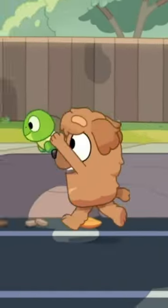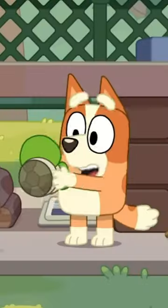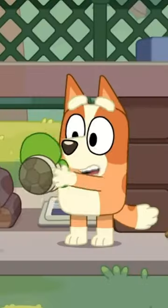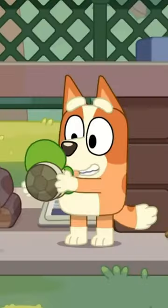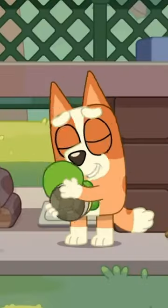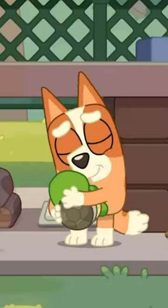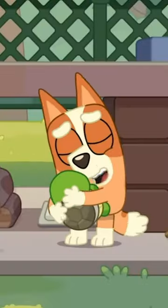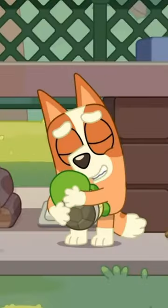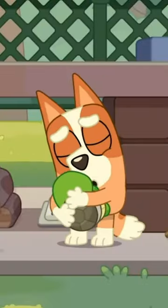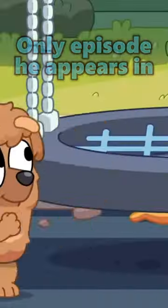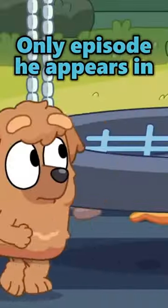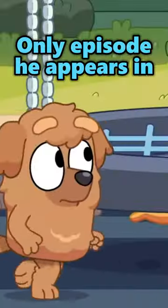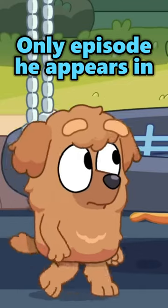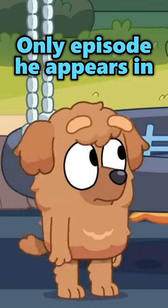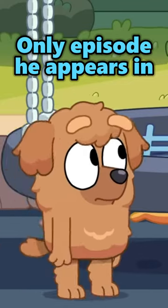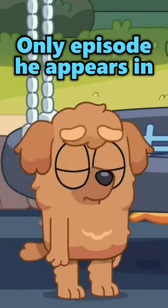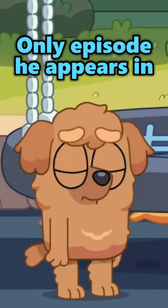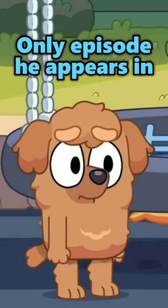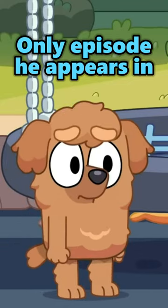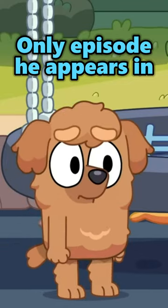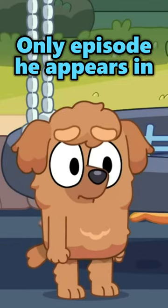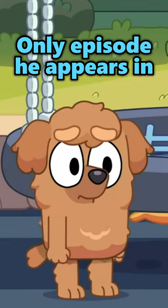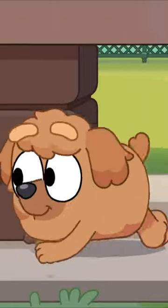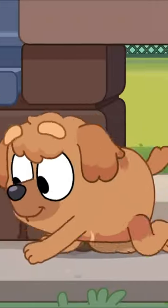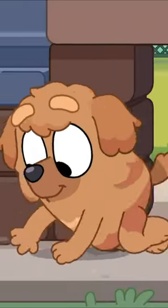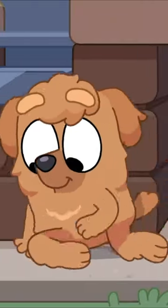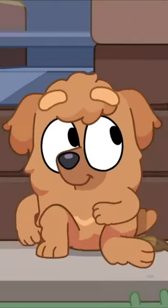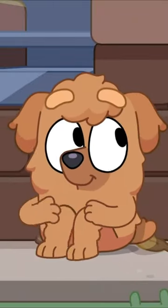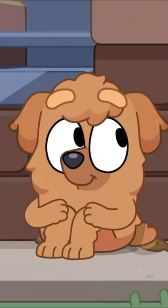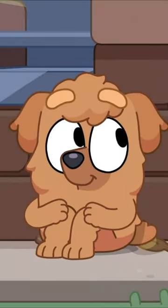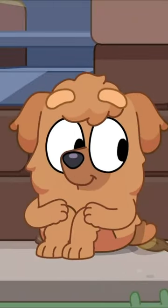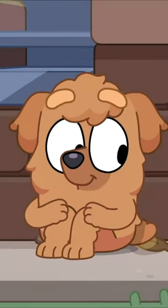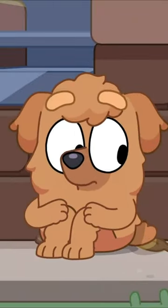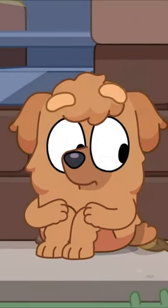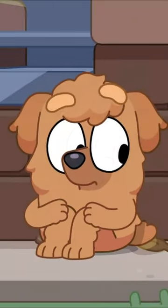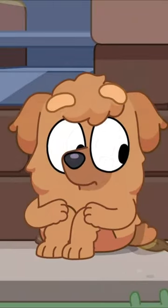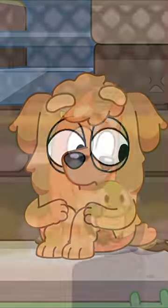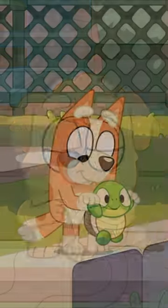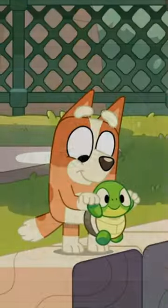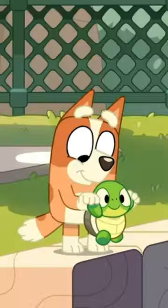He's around Bingo's age, and this is the only episode that he appears in, though he has already become an iconic character. So